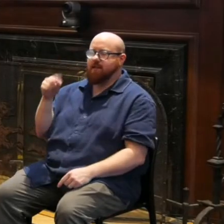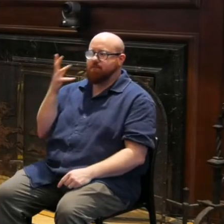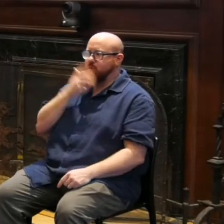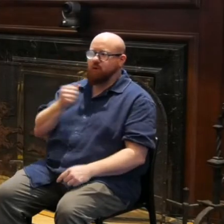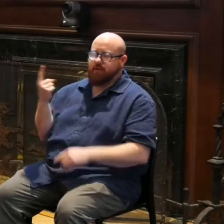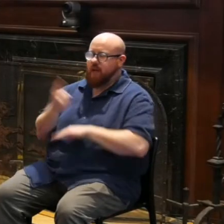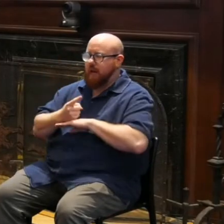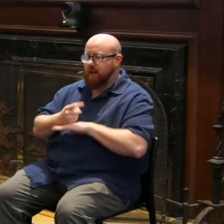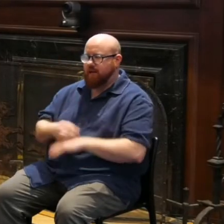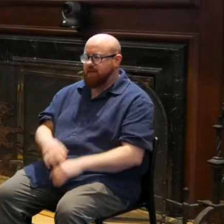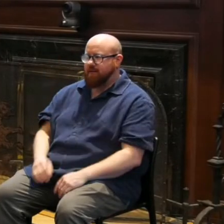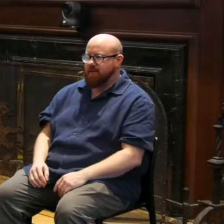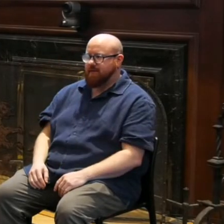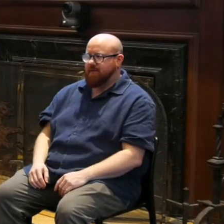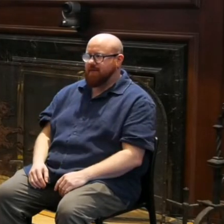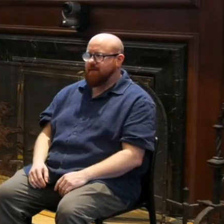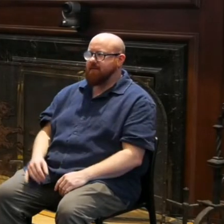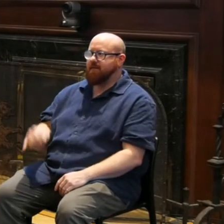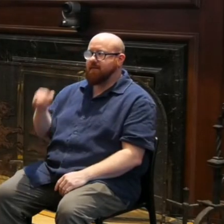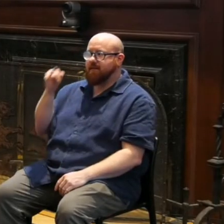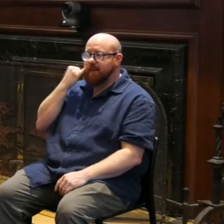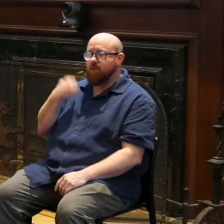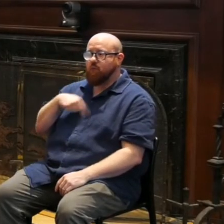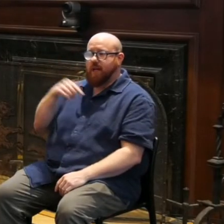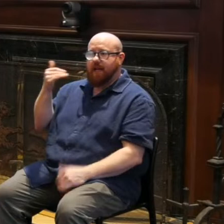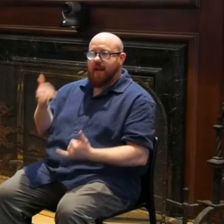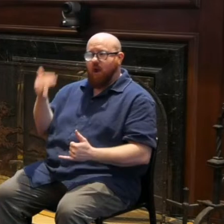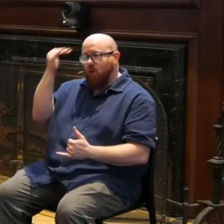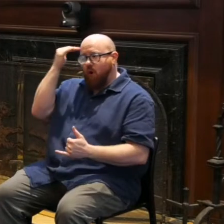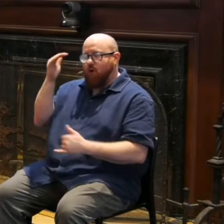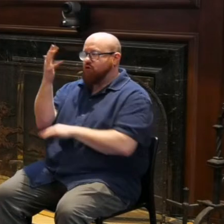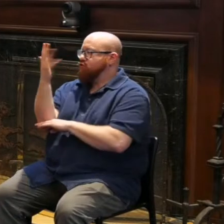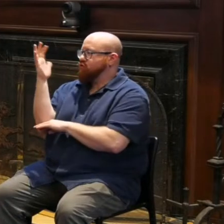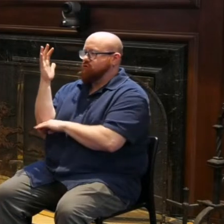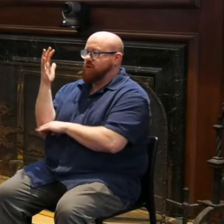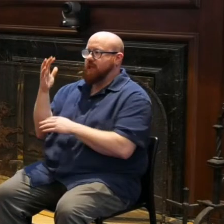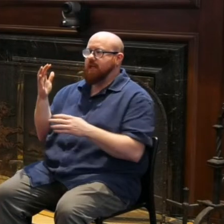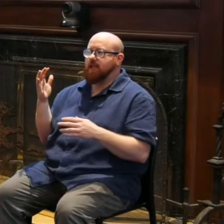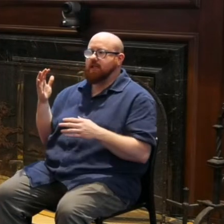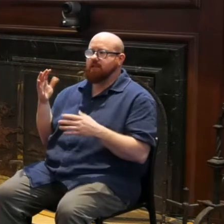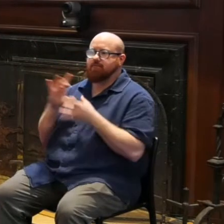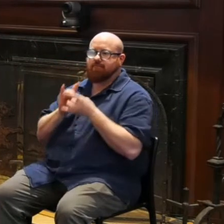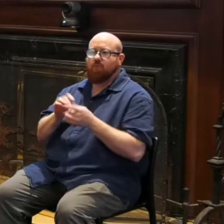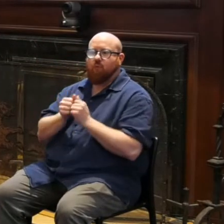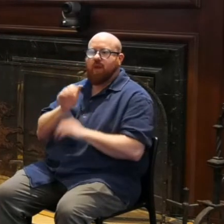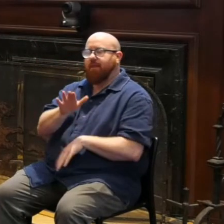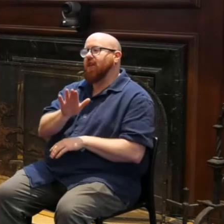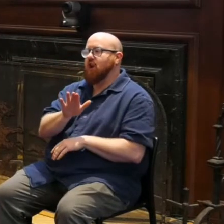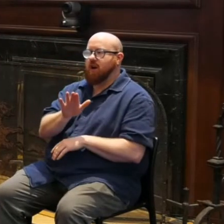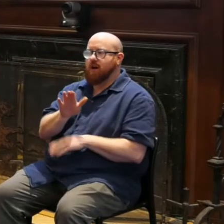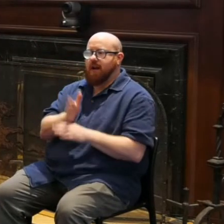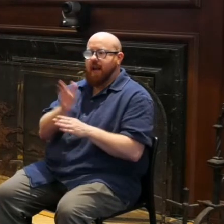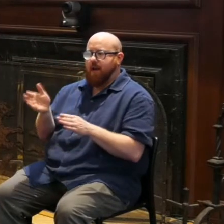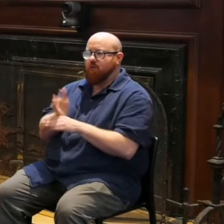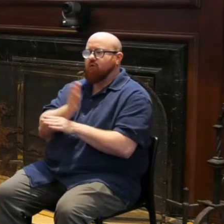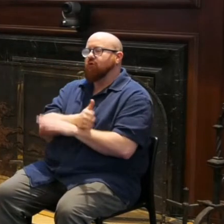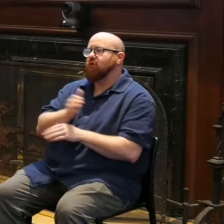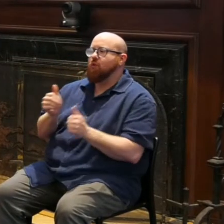day. If, as we now know, trees consult their neighbors through microscopic fungi and congeries of